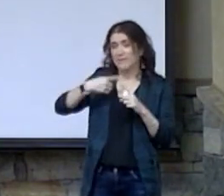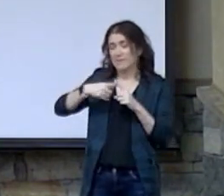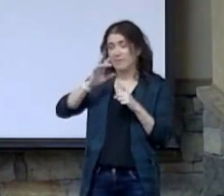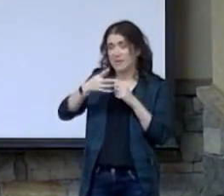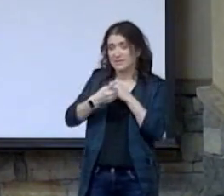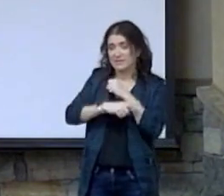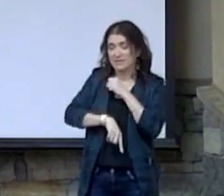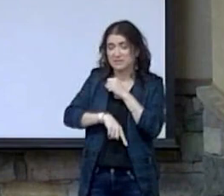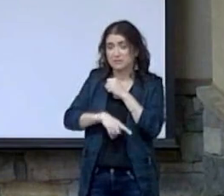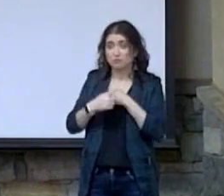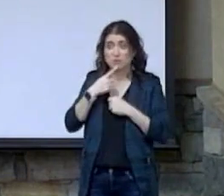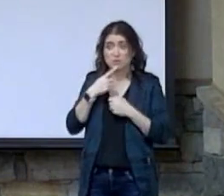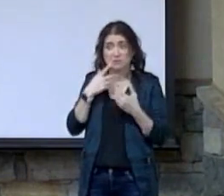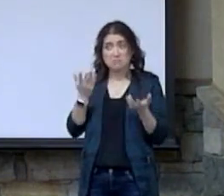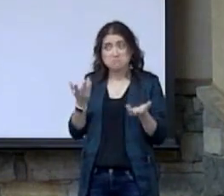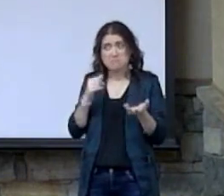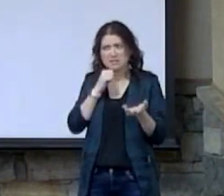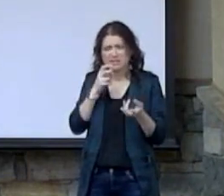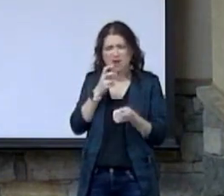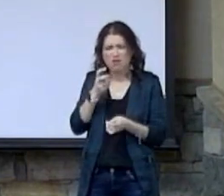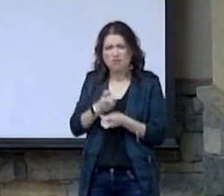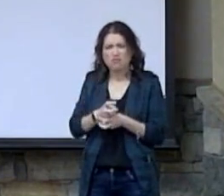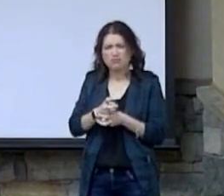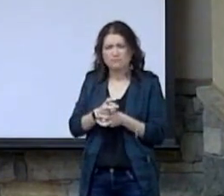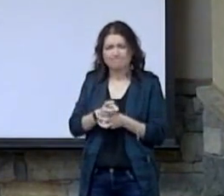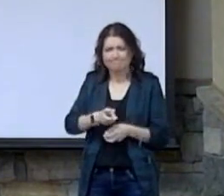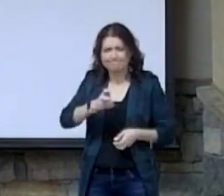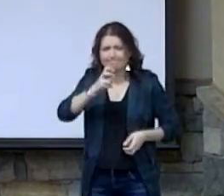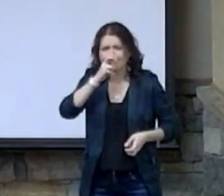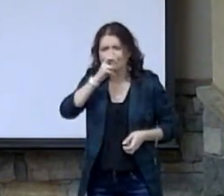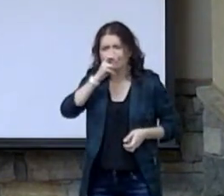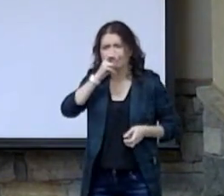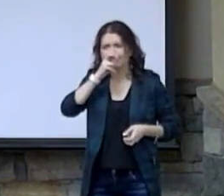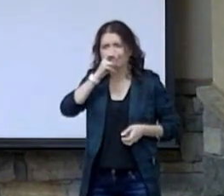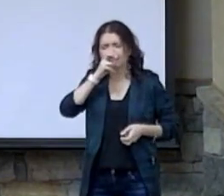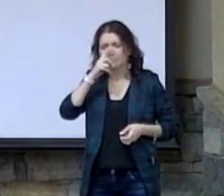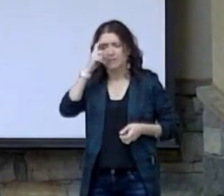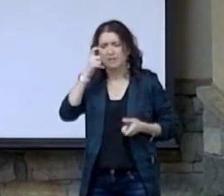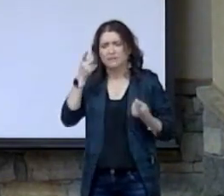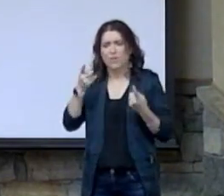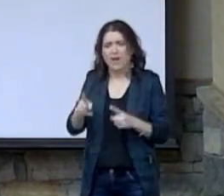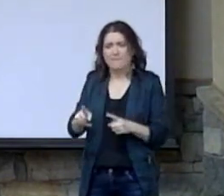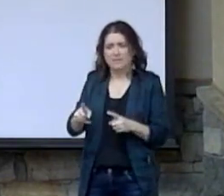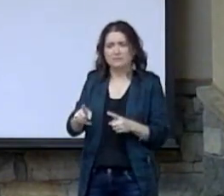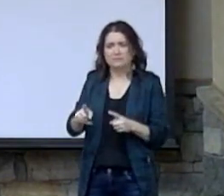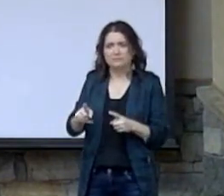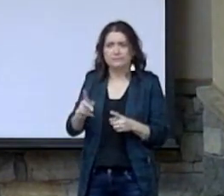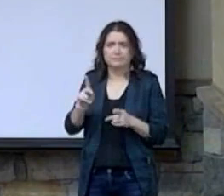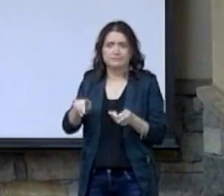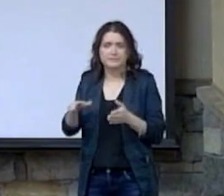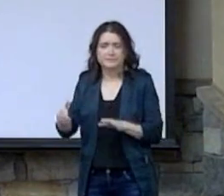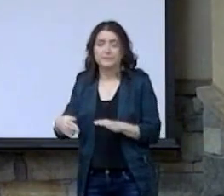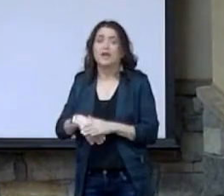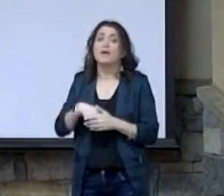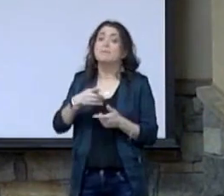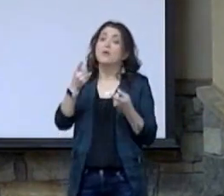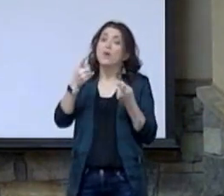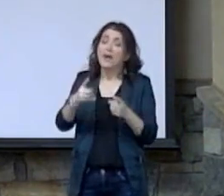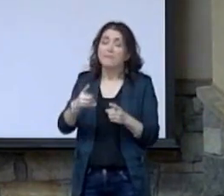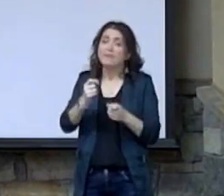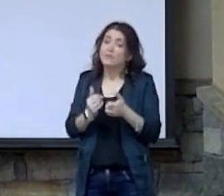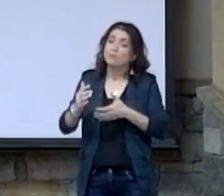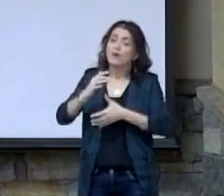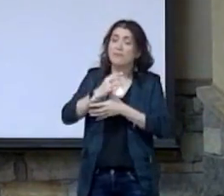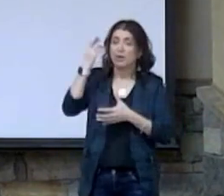would say that's not really that harsh in relationship to what happened. But here's what's interesting. The primary